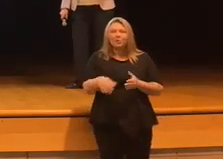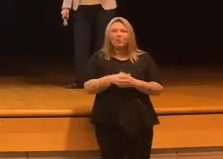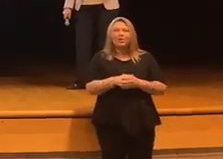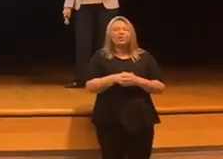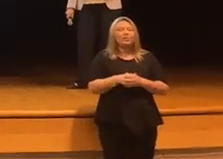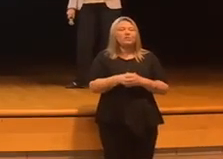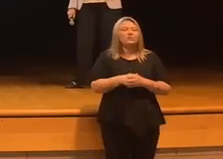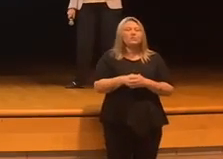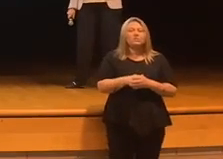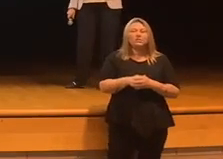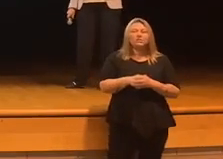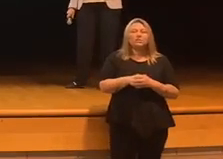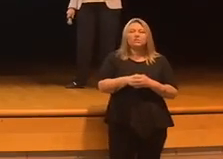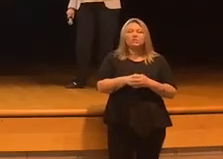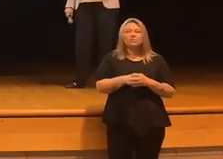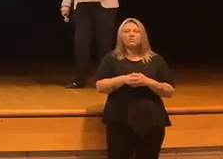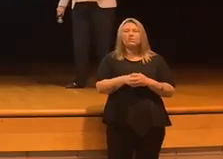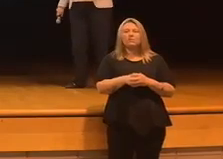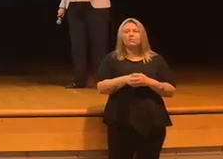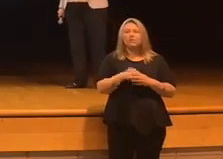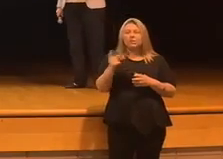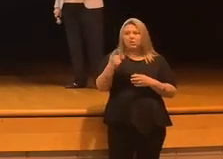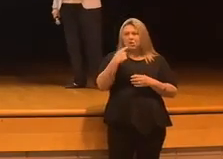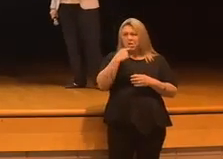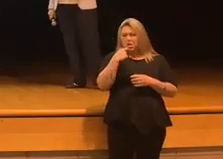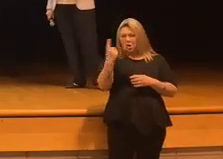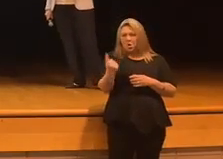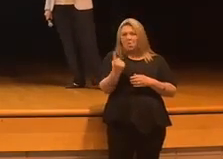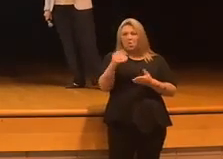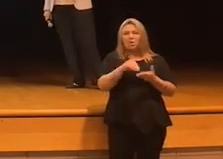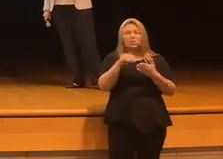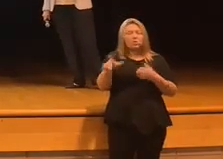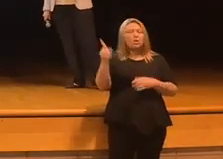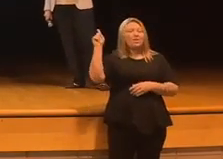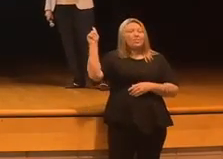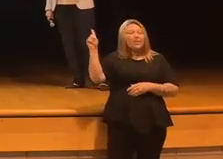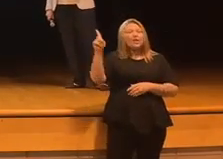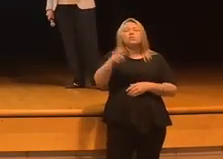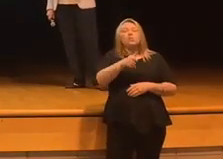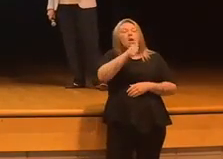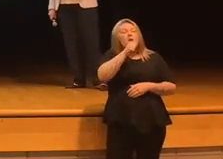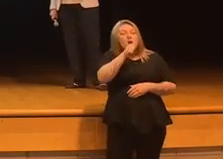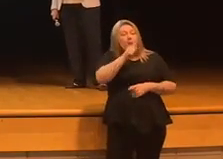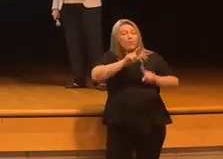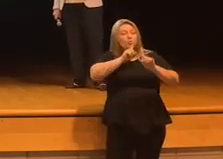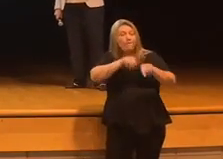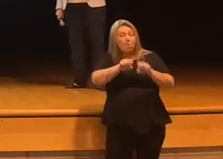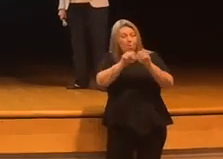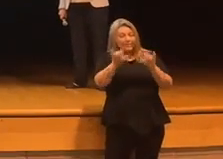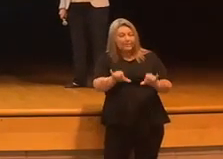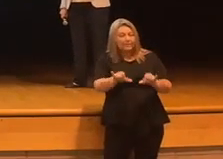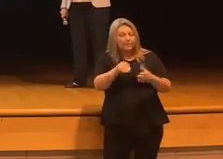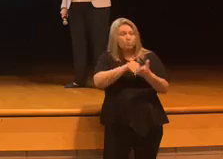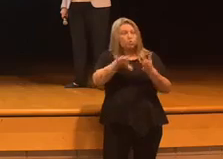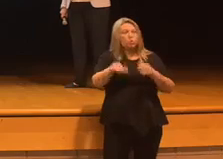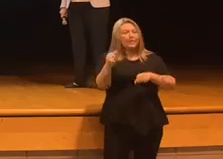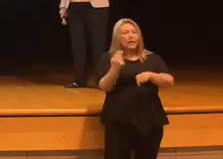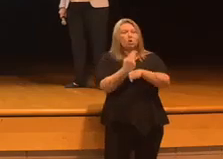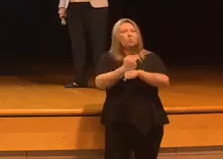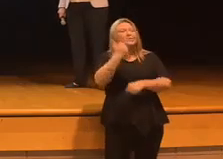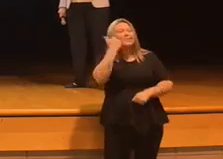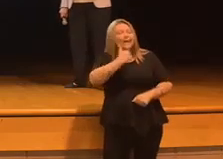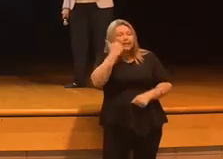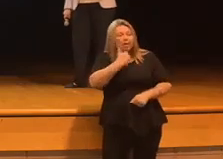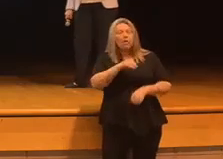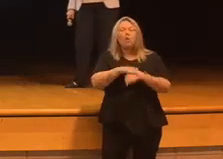to be called a snitch, right? Okay, so it's an anonymous reporting system that kids can use daily. It's on their class